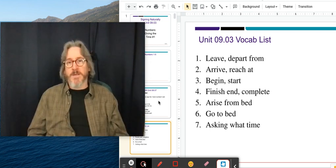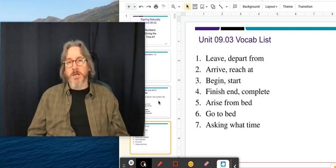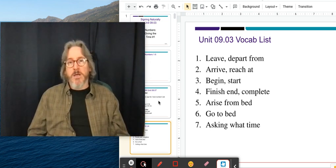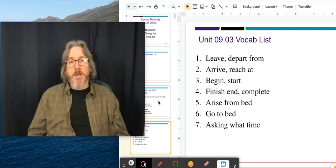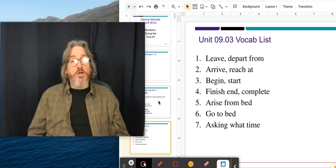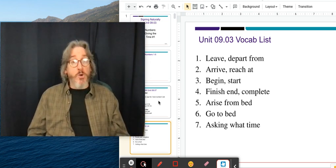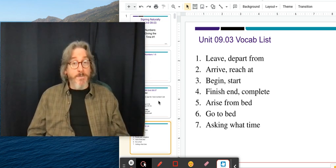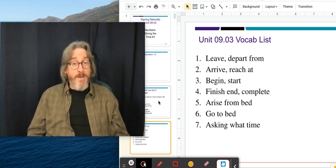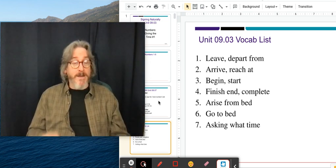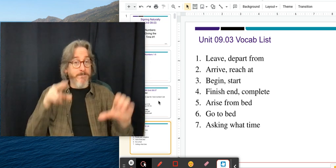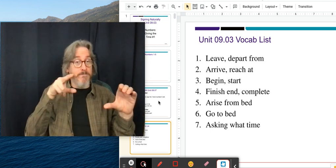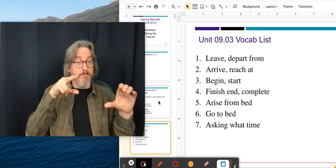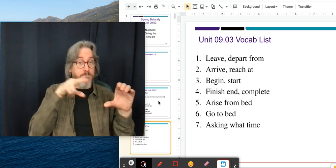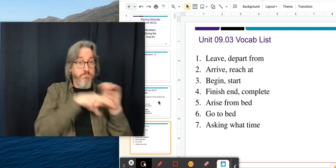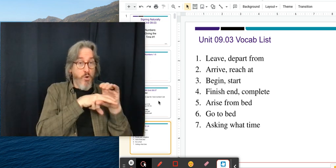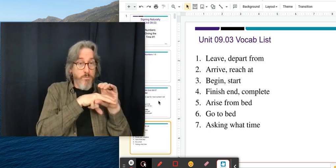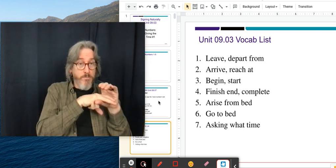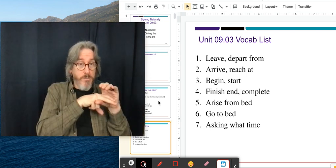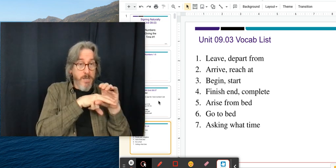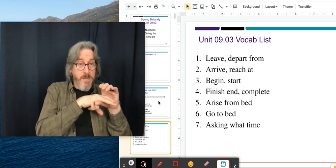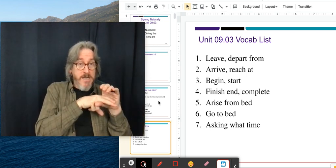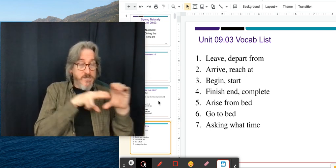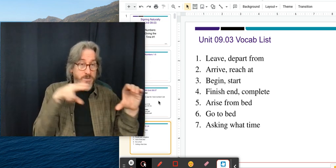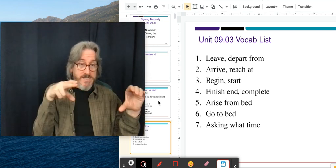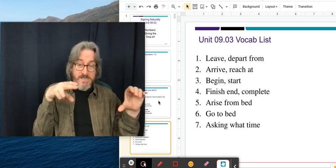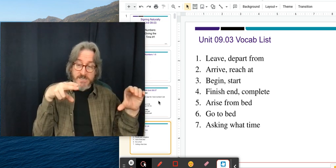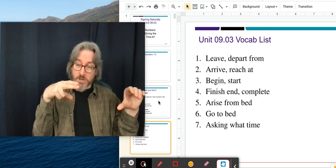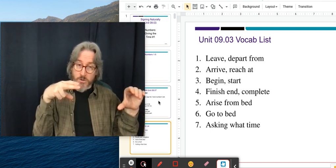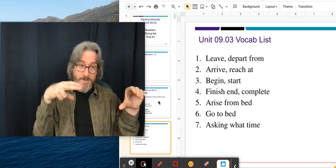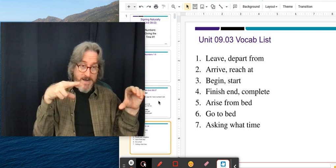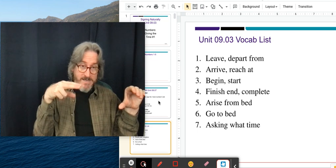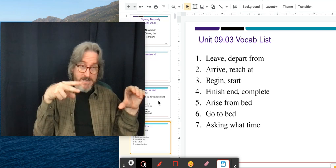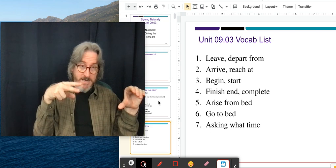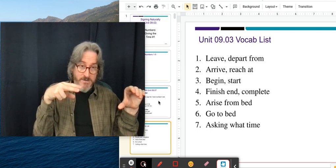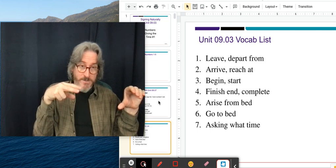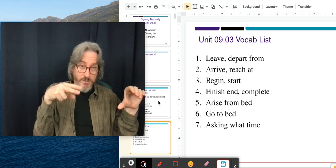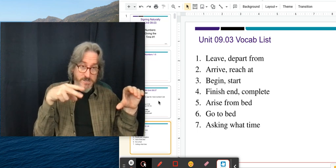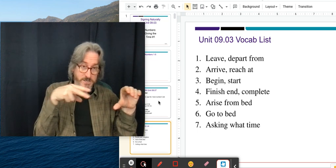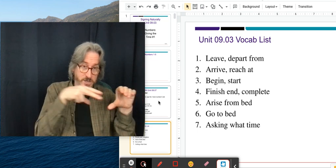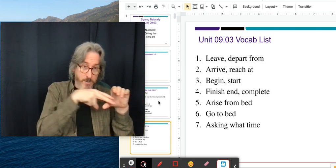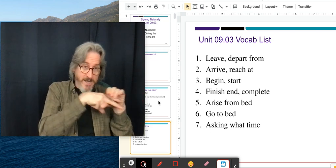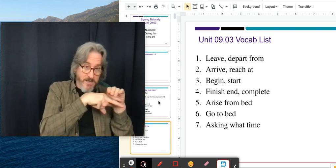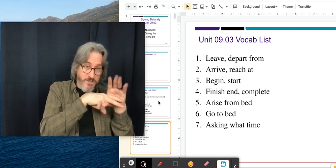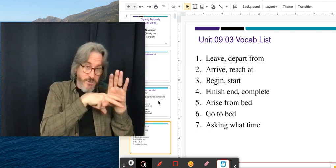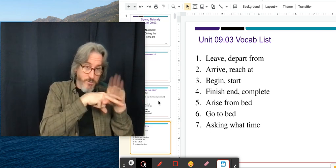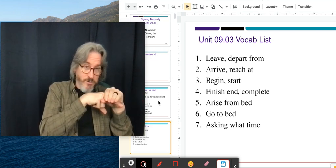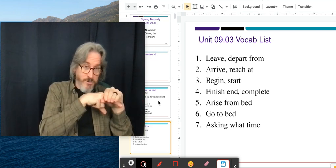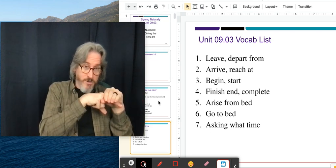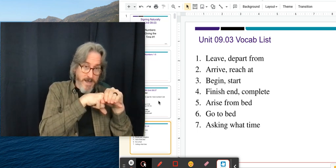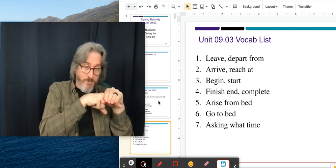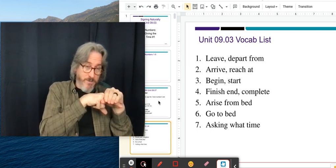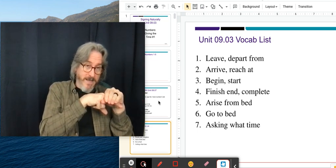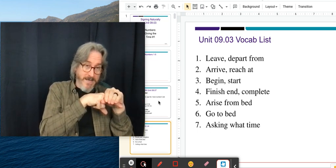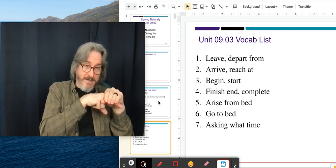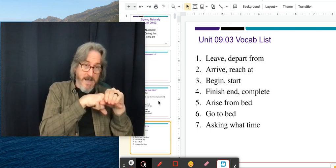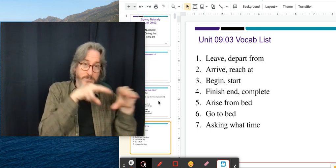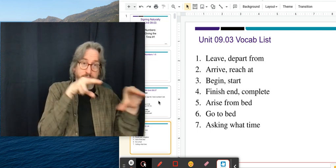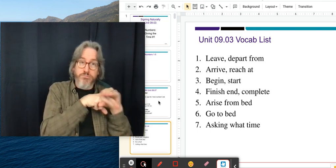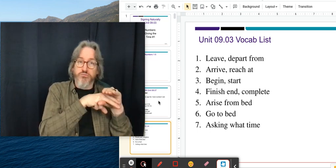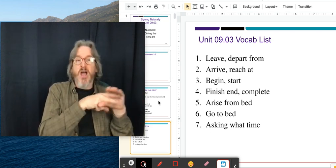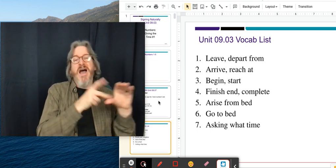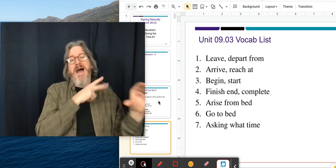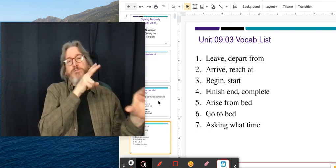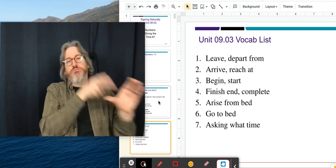right? Go to bed, boom. So this is go to bed as in here's the person going into the bed with the blanket on